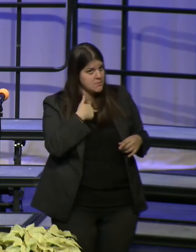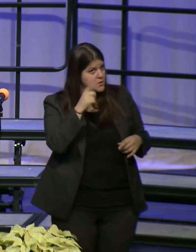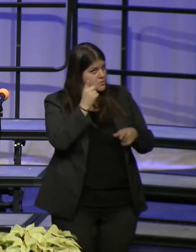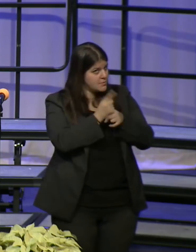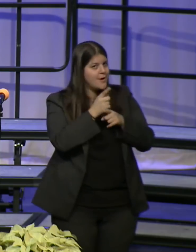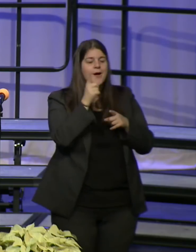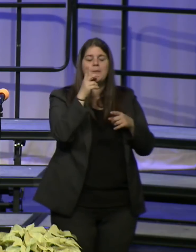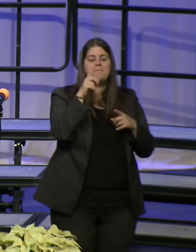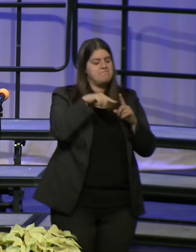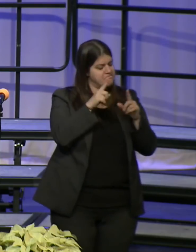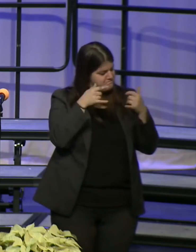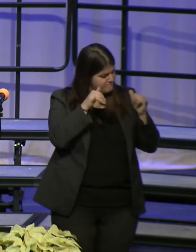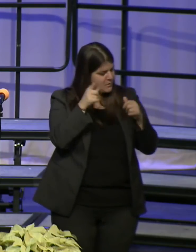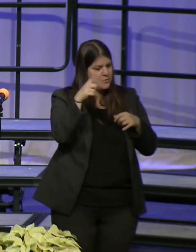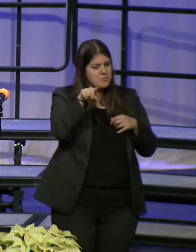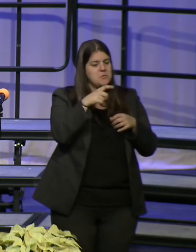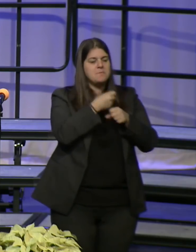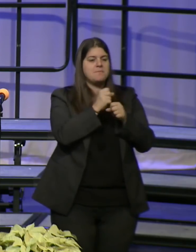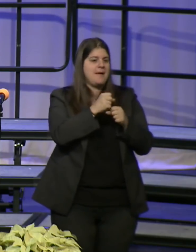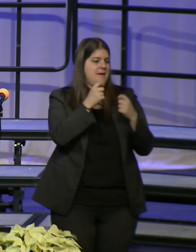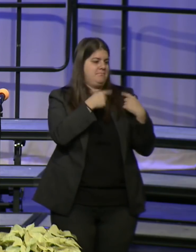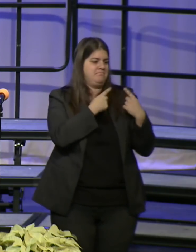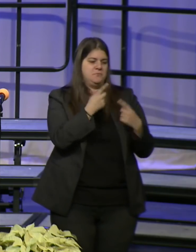20 years the best of my life. I love you guys.